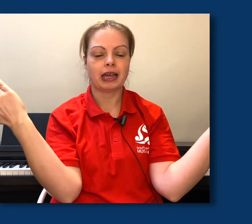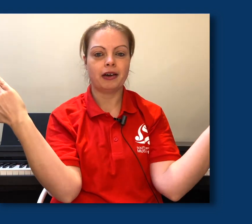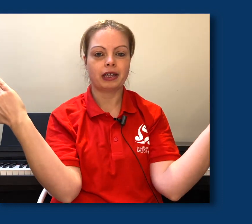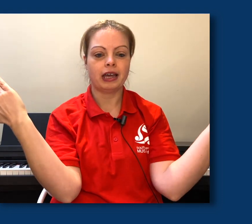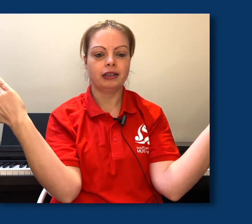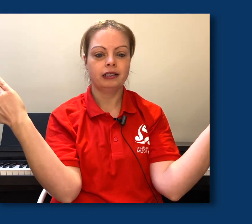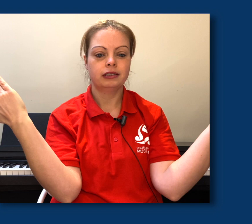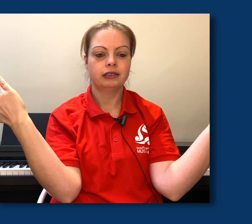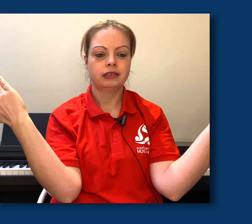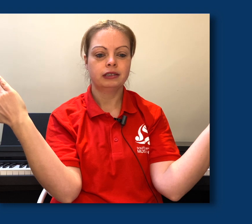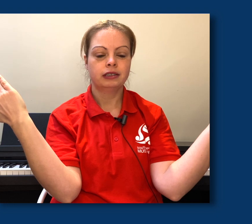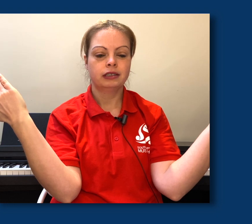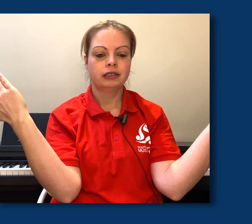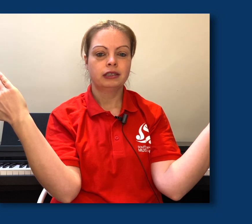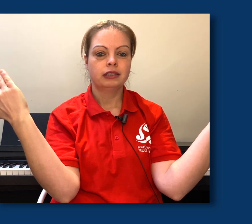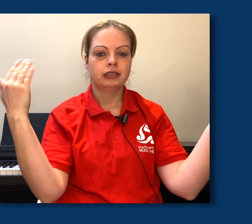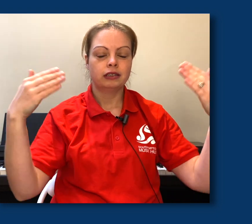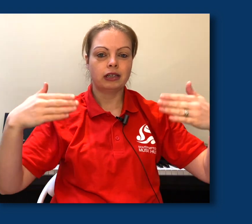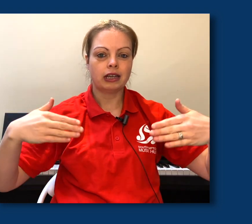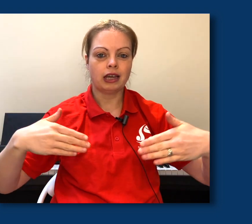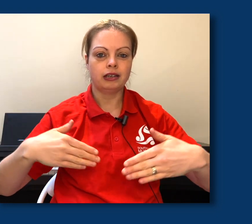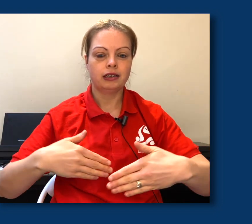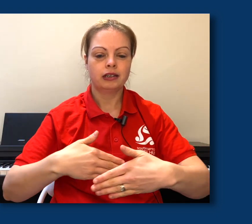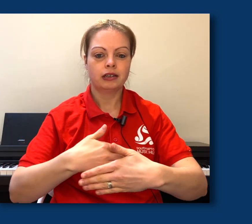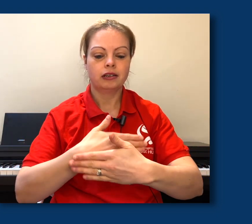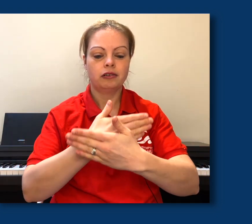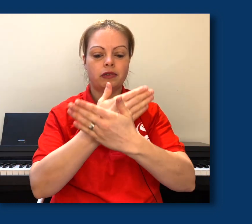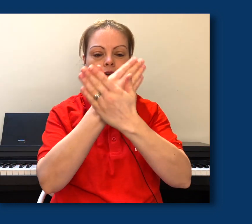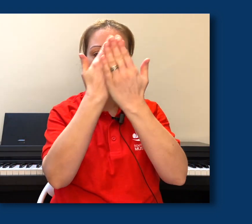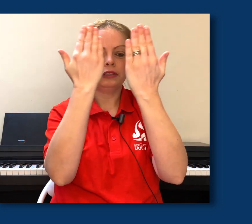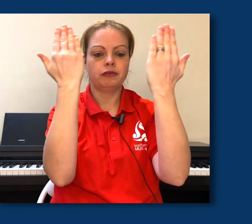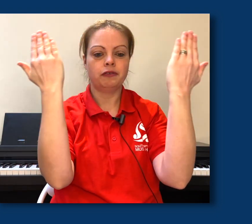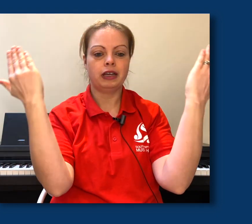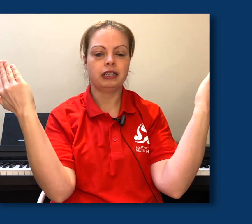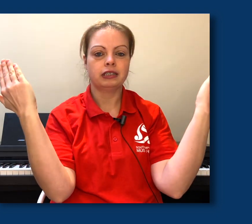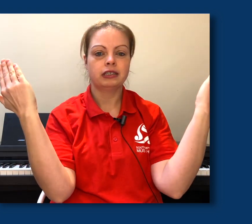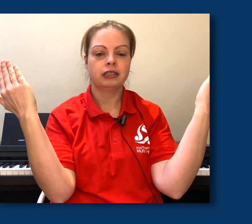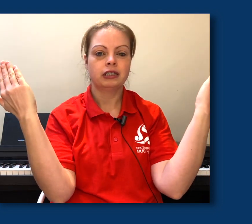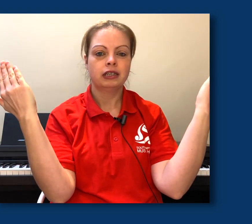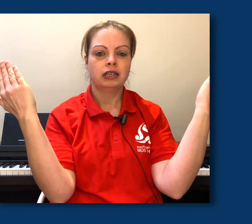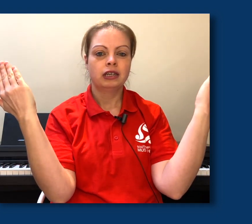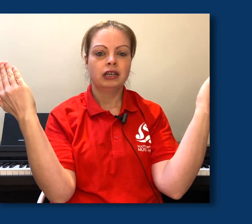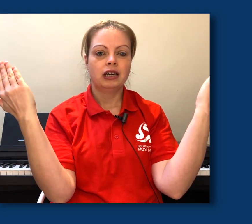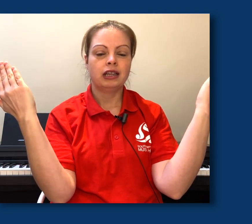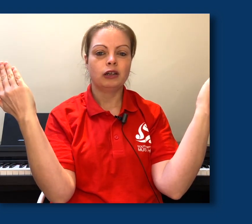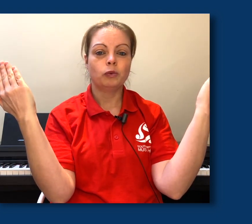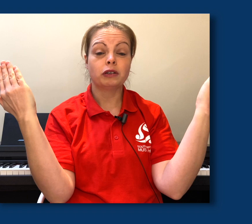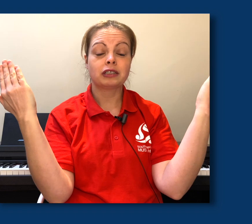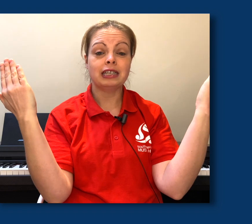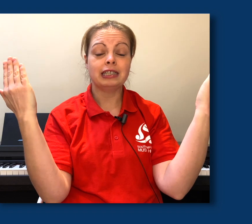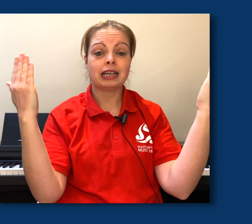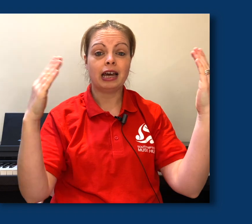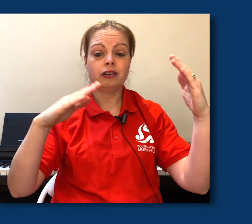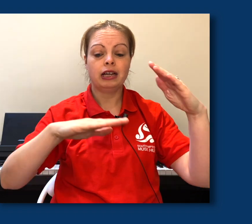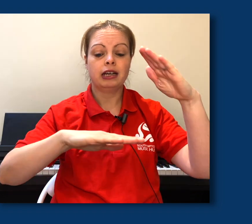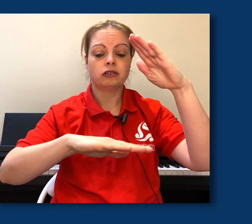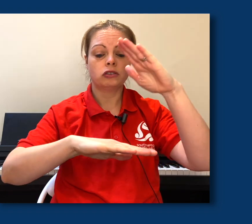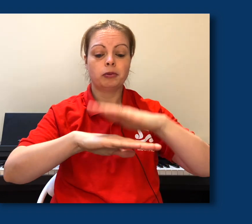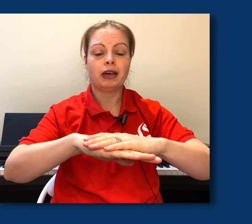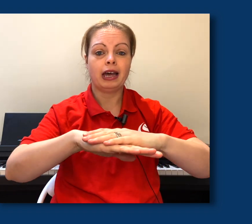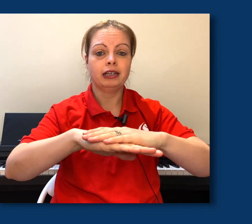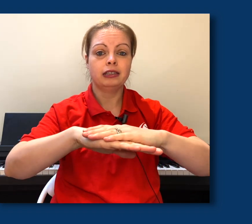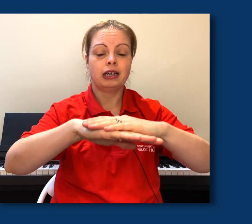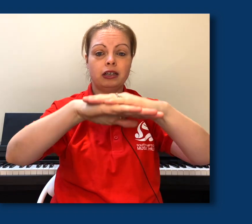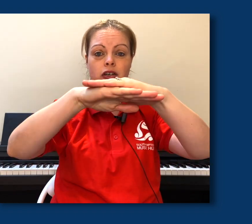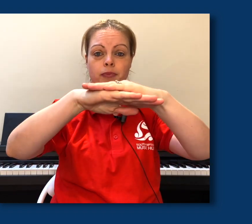and open back out again. Do that again, right in front of your face. And then we'll sit down, hand